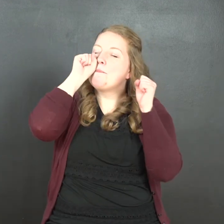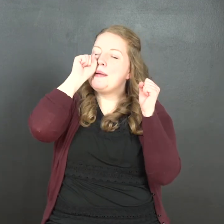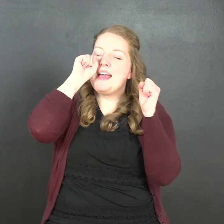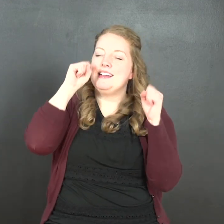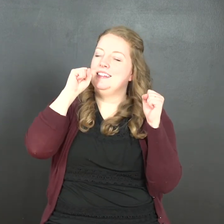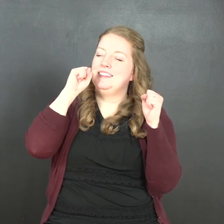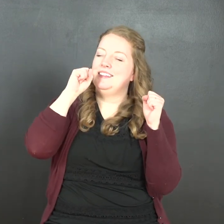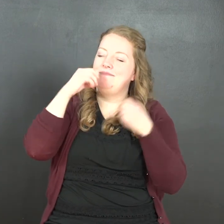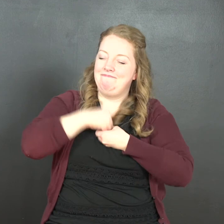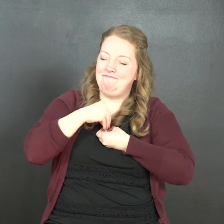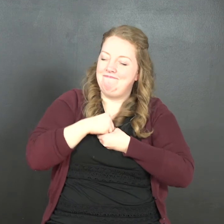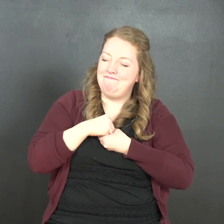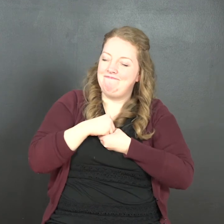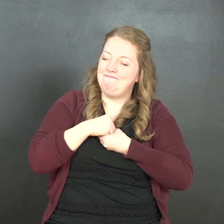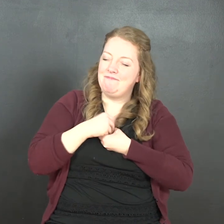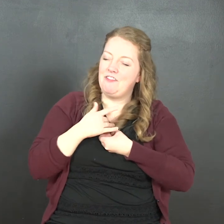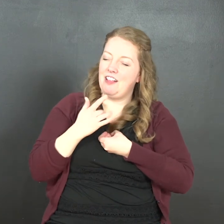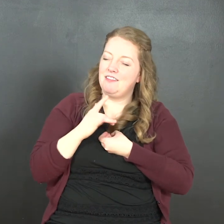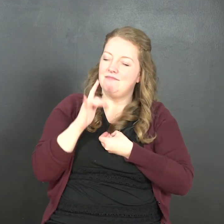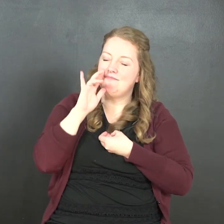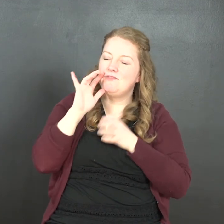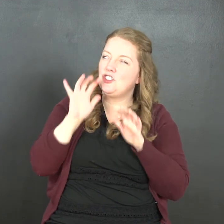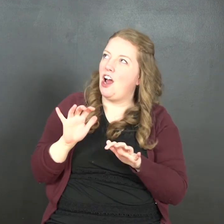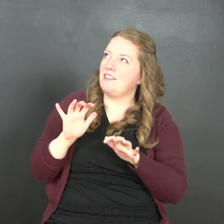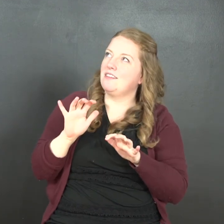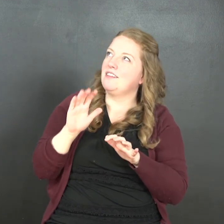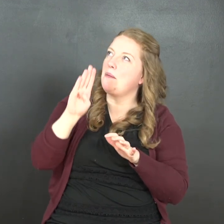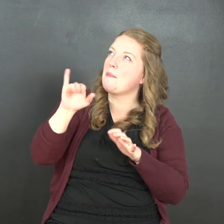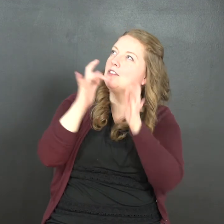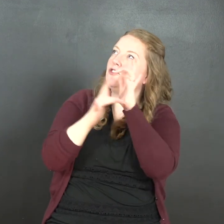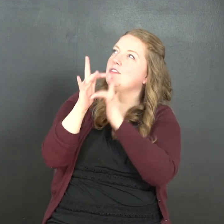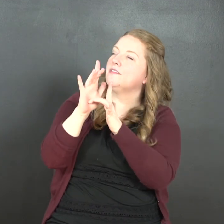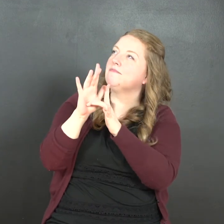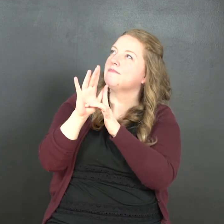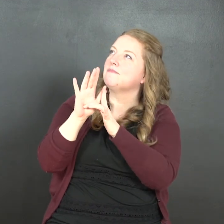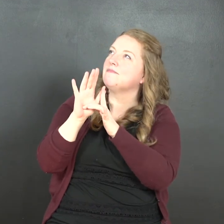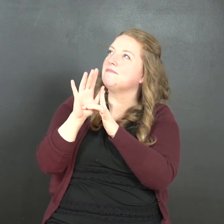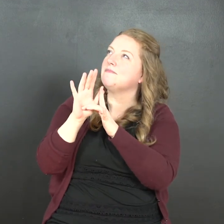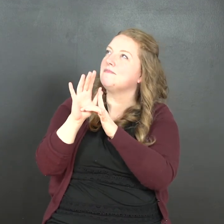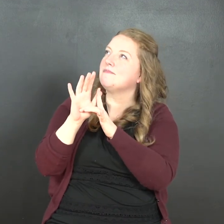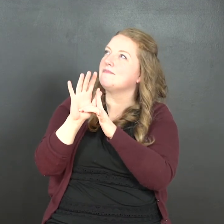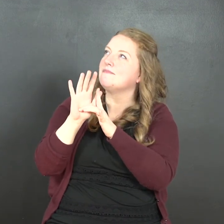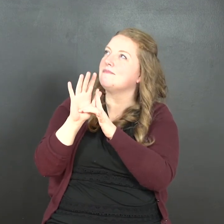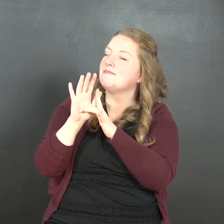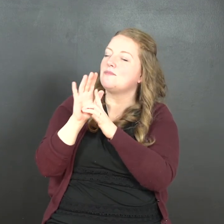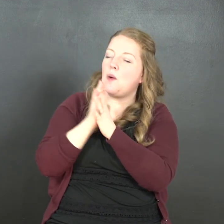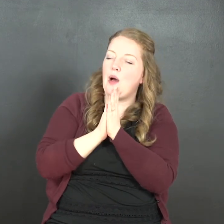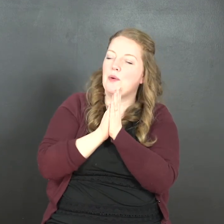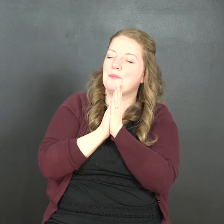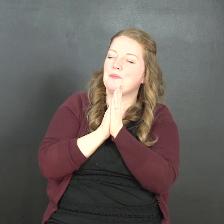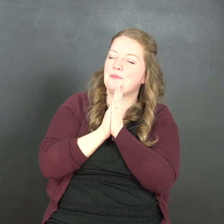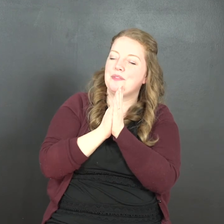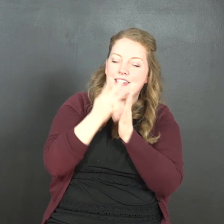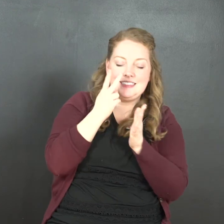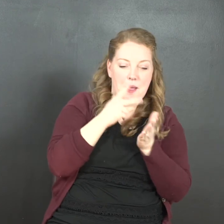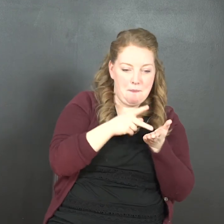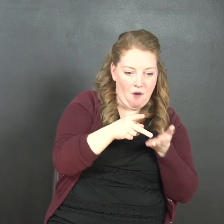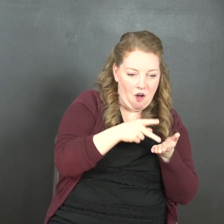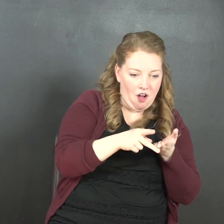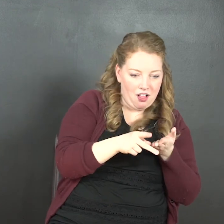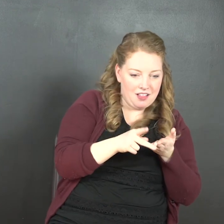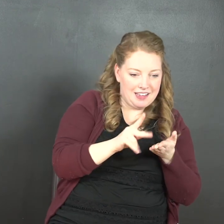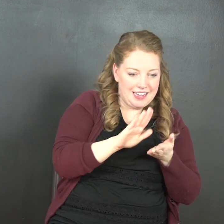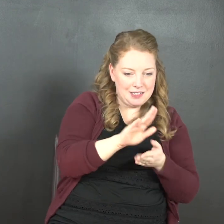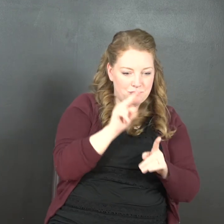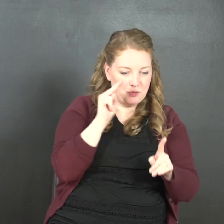and, Lord, how significant that he viewed this event. Lord, I'm always encouraged and filled with hope